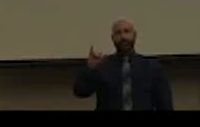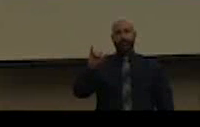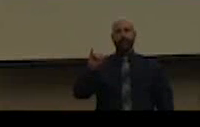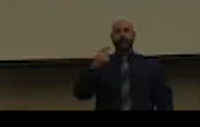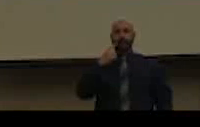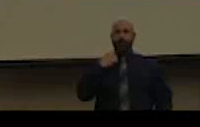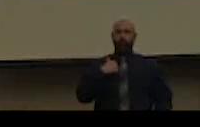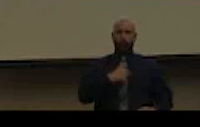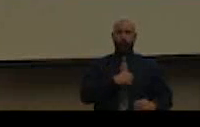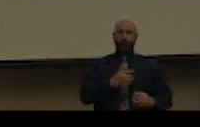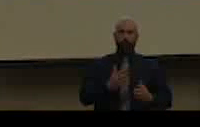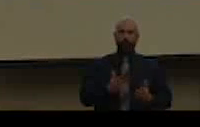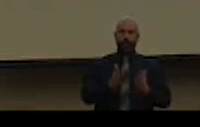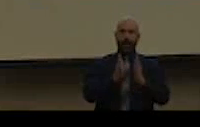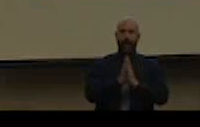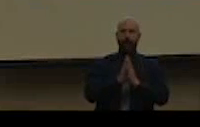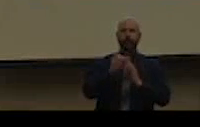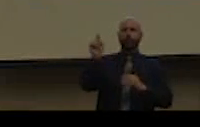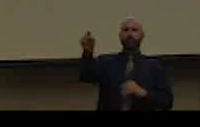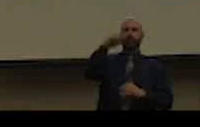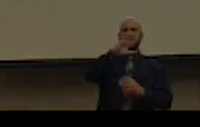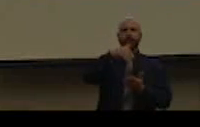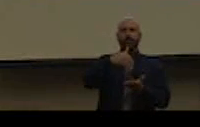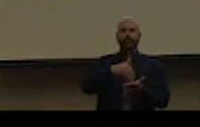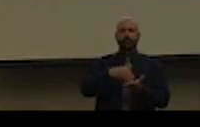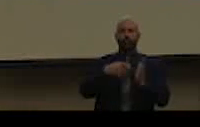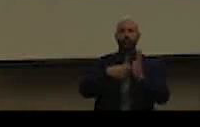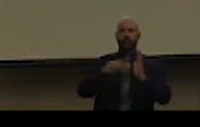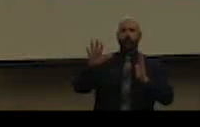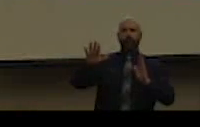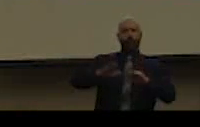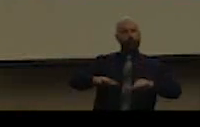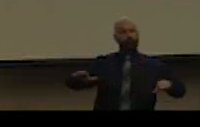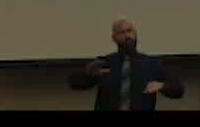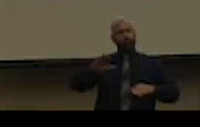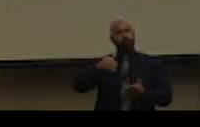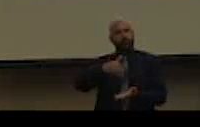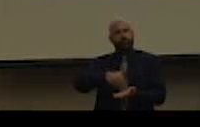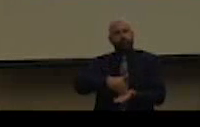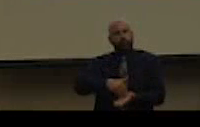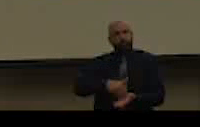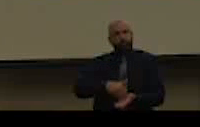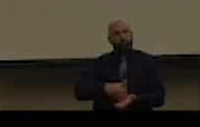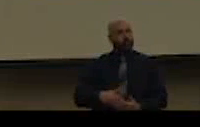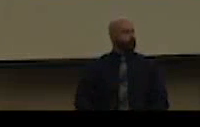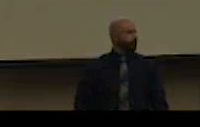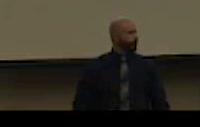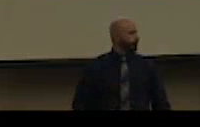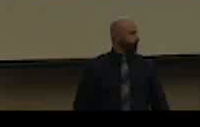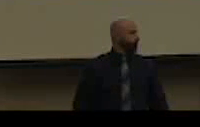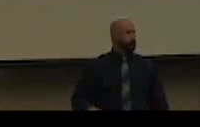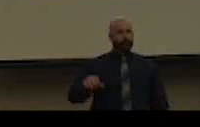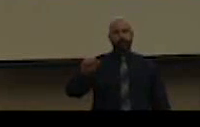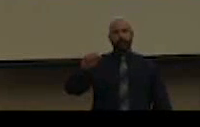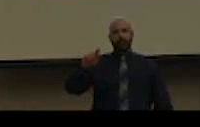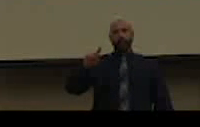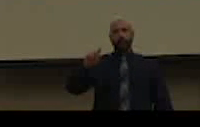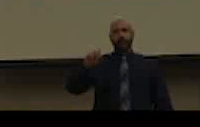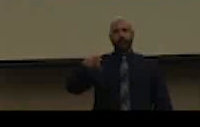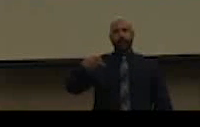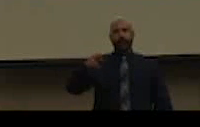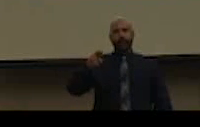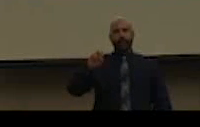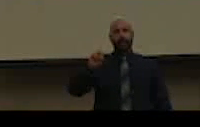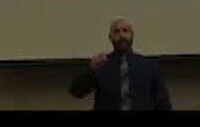met, and Stephanie, I know you're going through this right now, because Stephanie, you're a candidate for re-election. That's the word she's